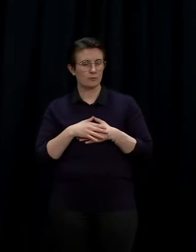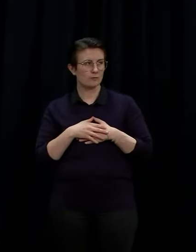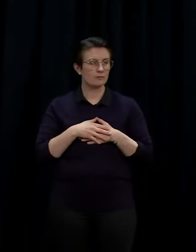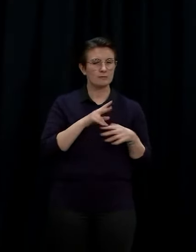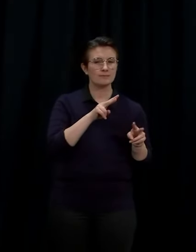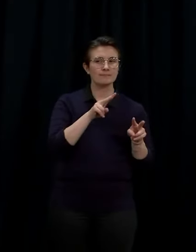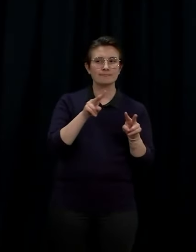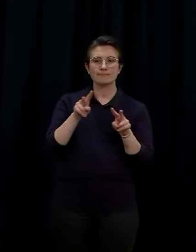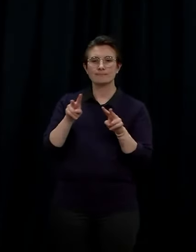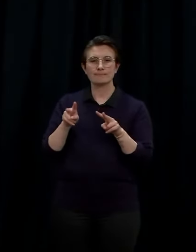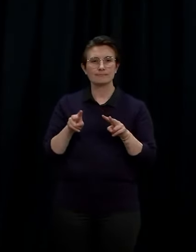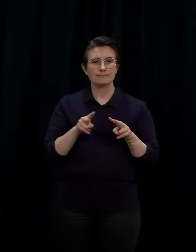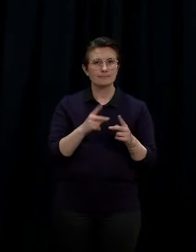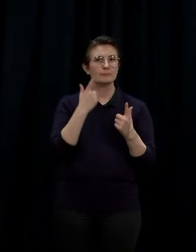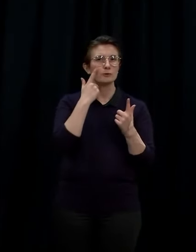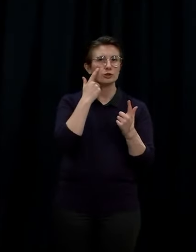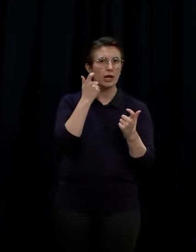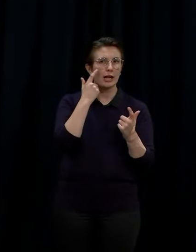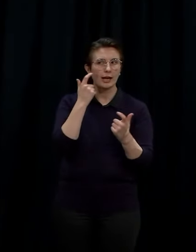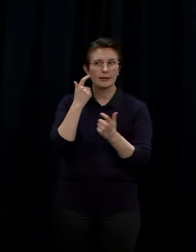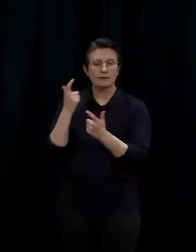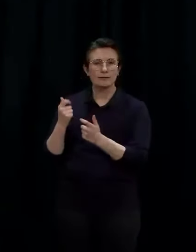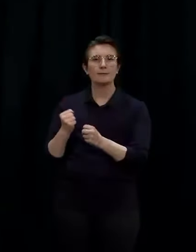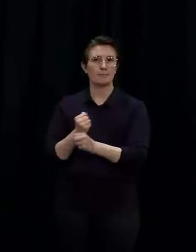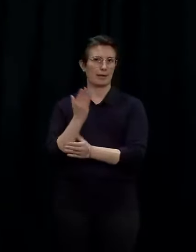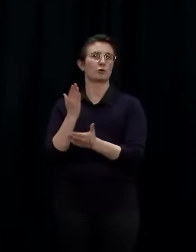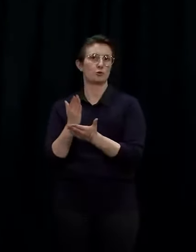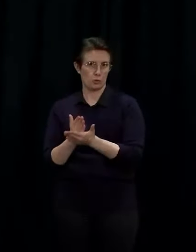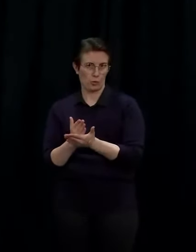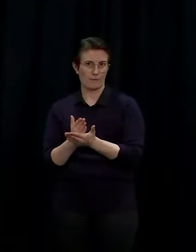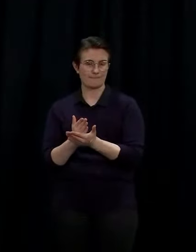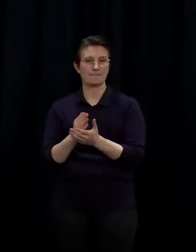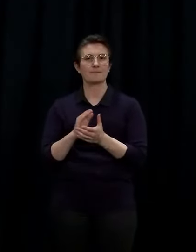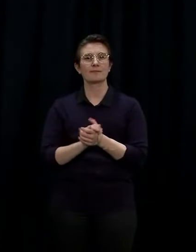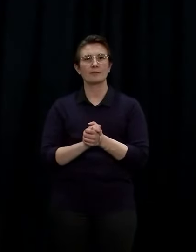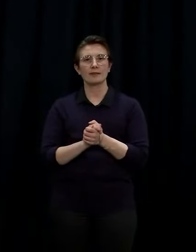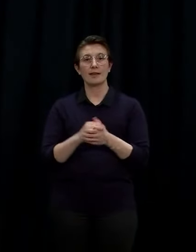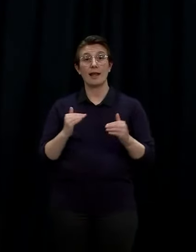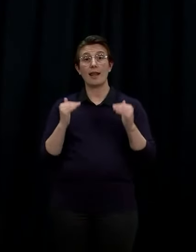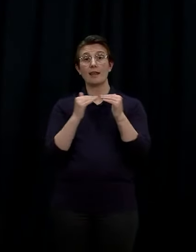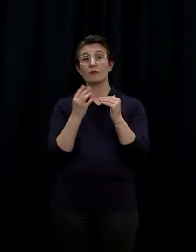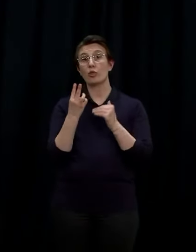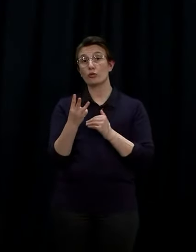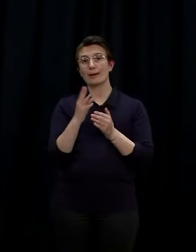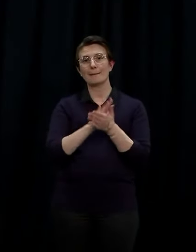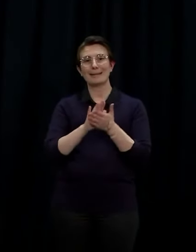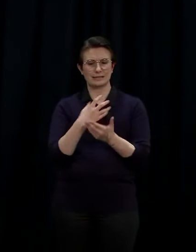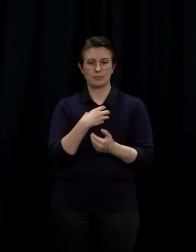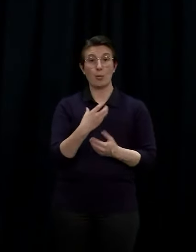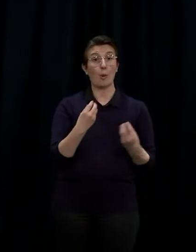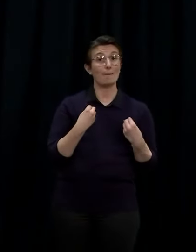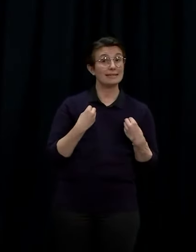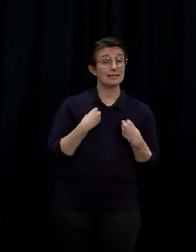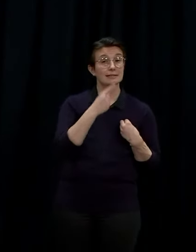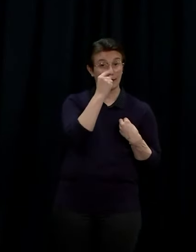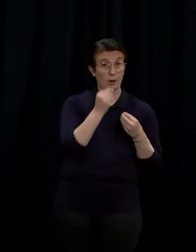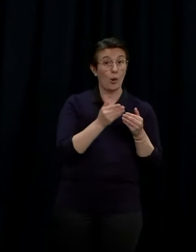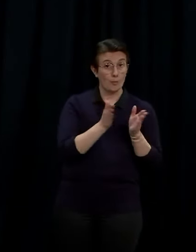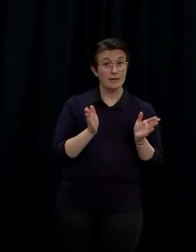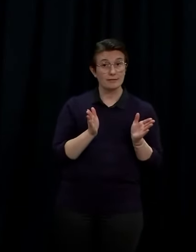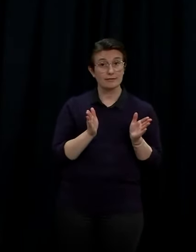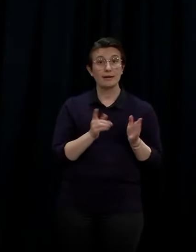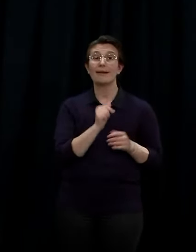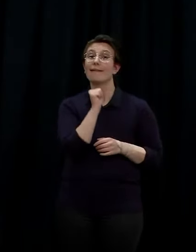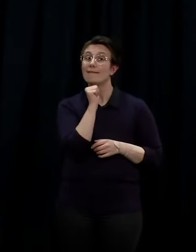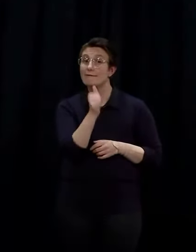us to give people and businesses more freedoms, but without jeopardising the progress and gains that are being made. Businesses can open as long